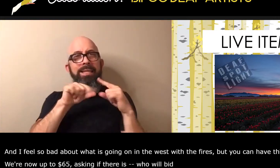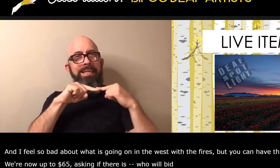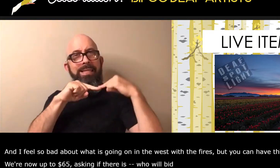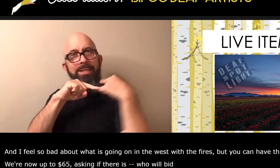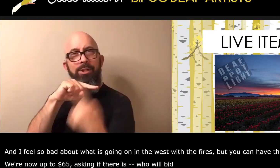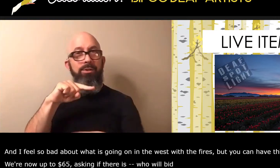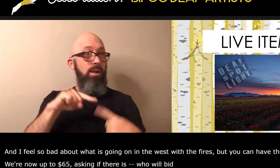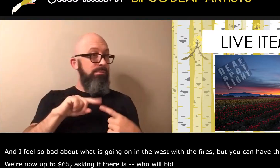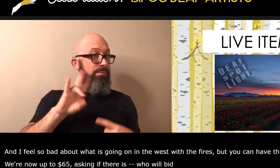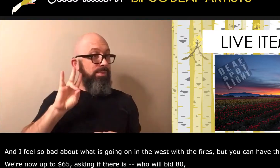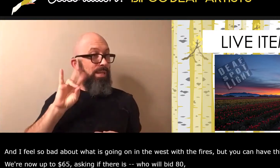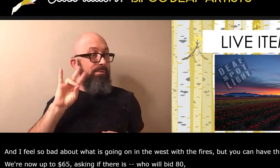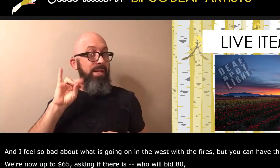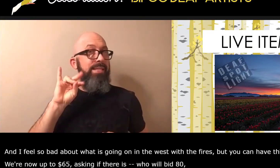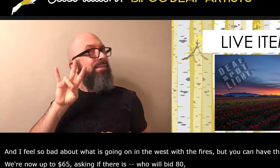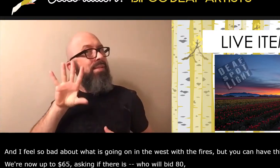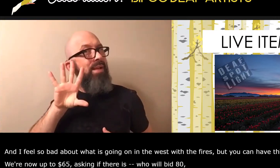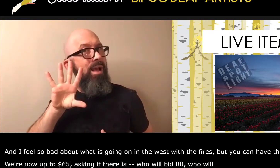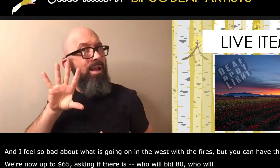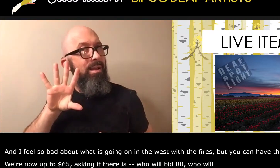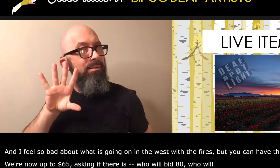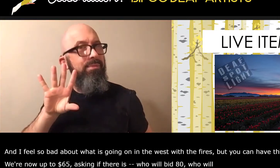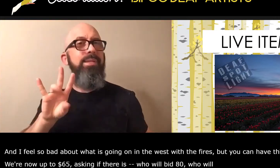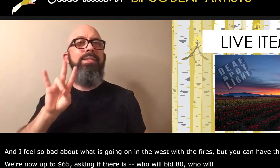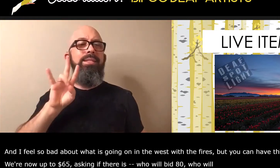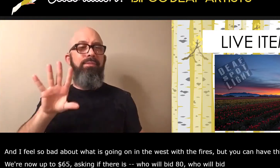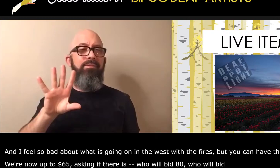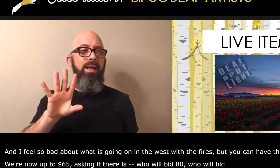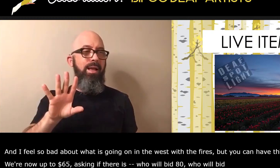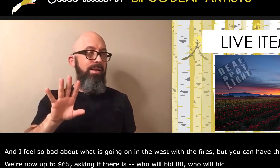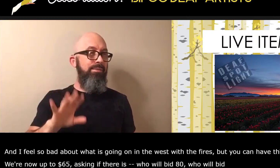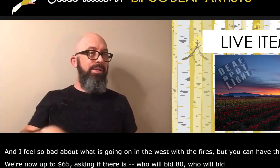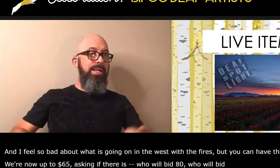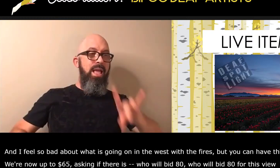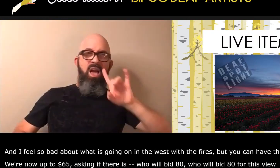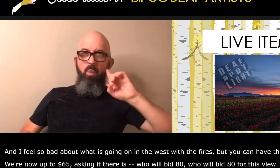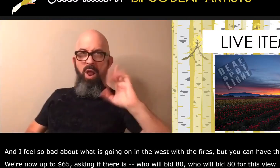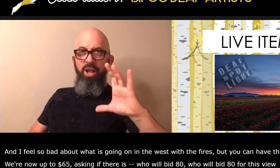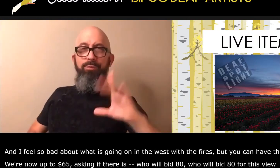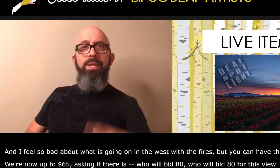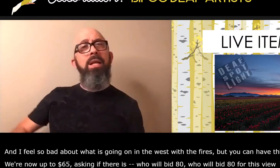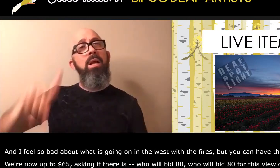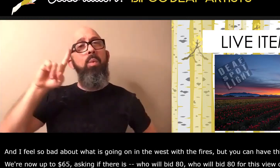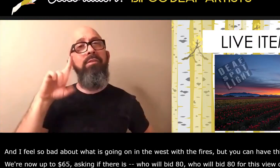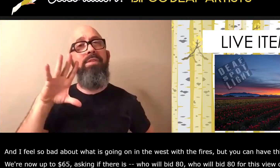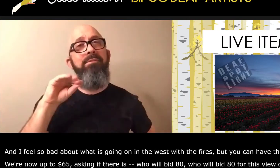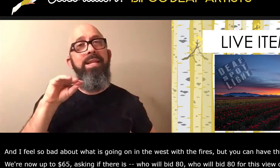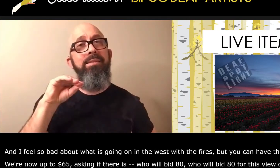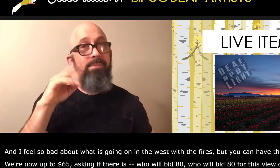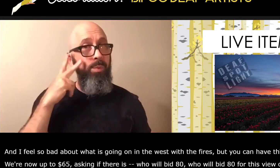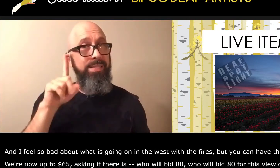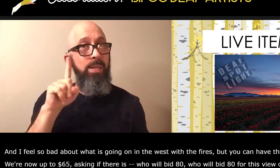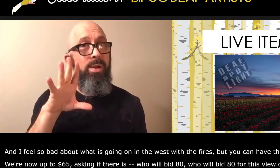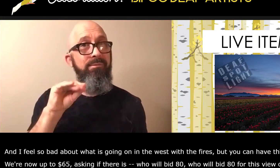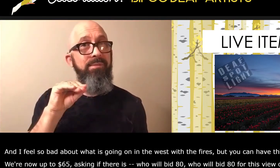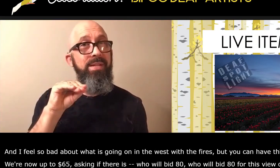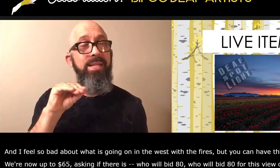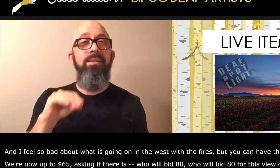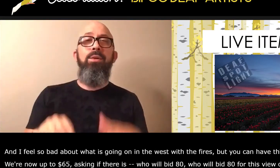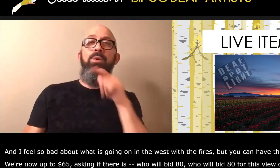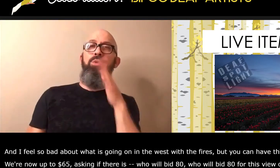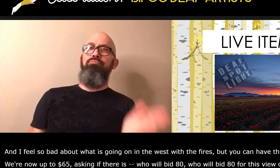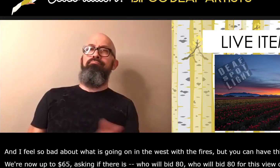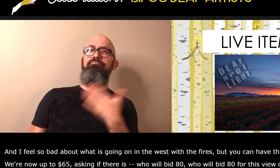bid 80 for this view of the tulips year round? We are at